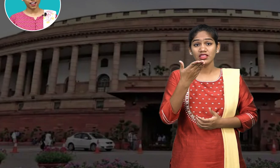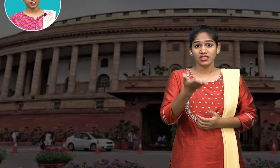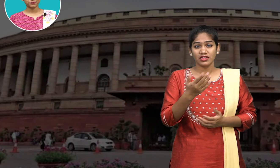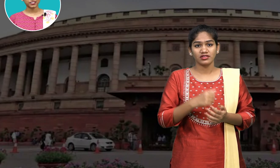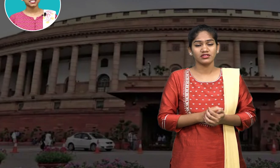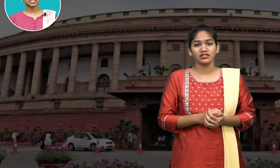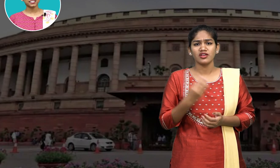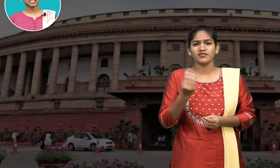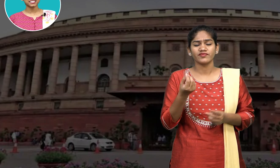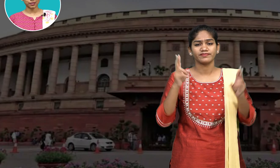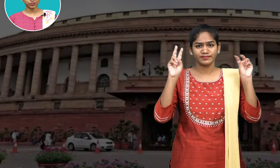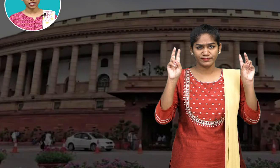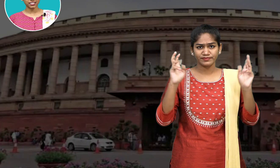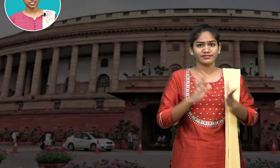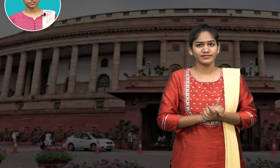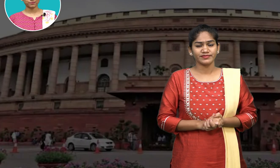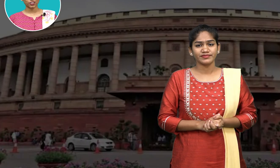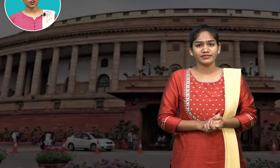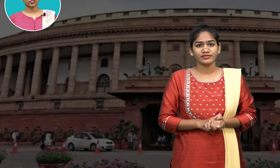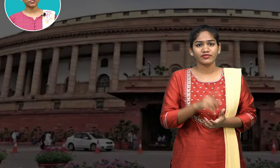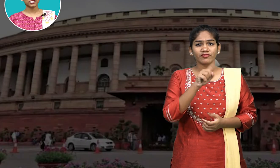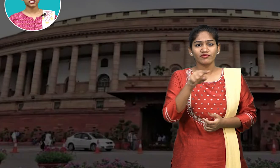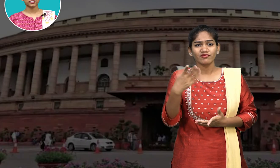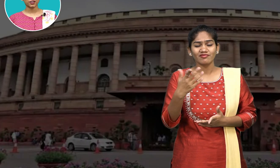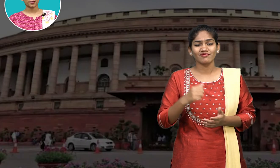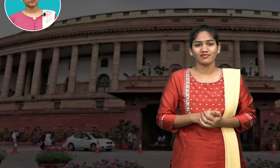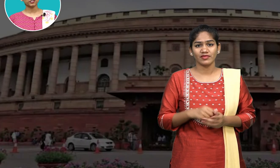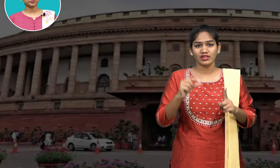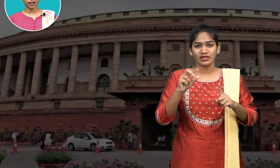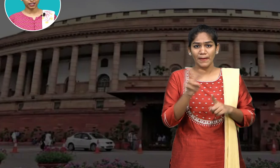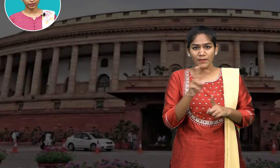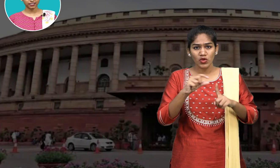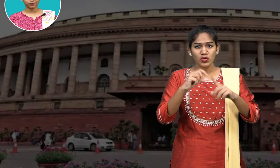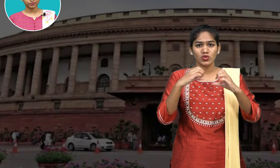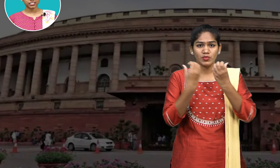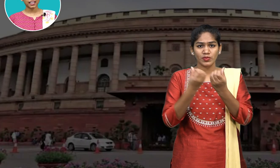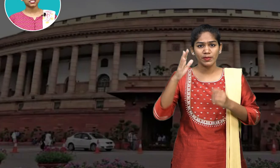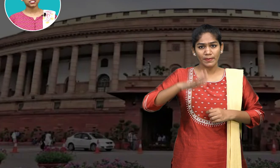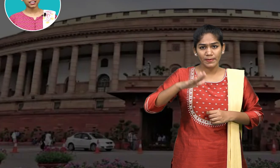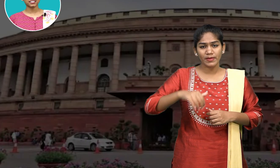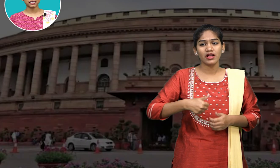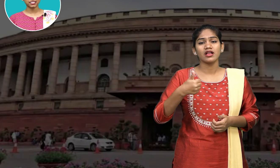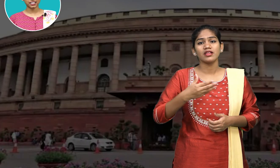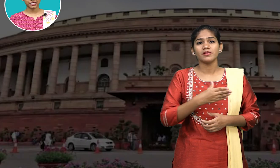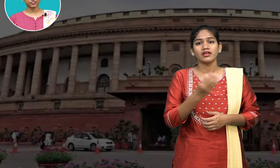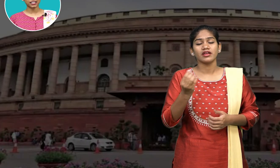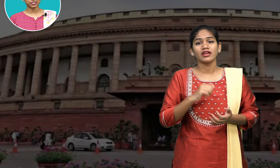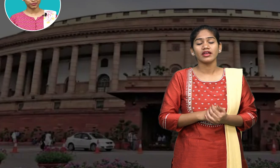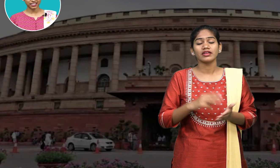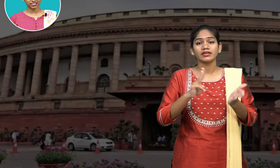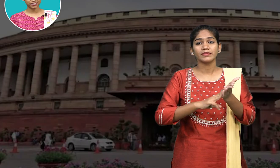There are certain subjects on which both Parliament and state